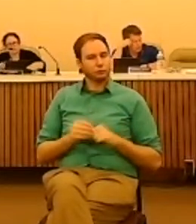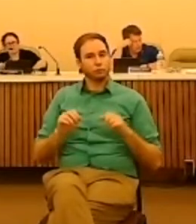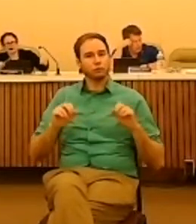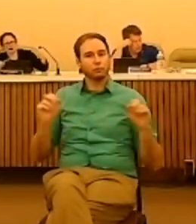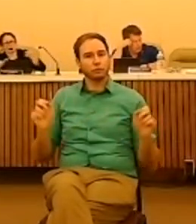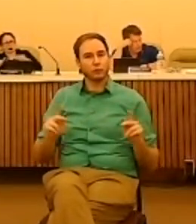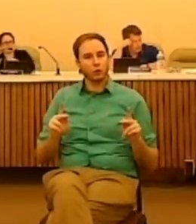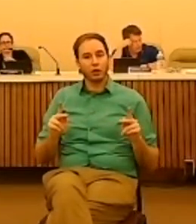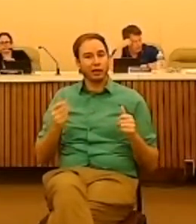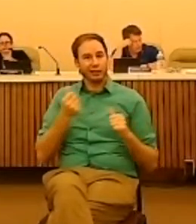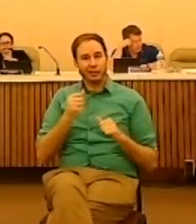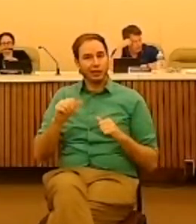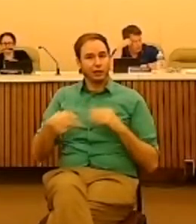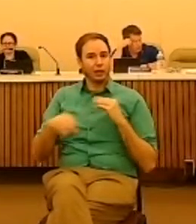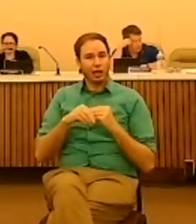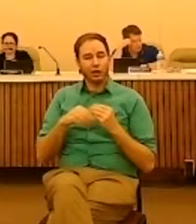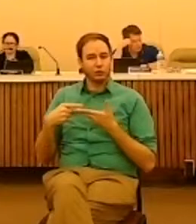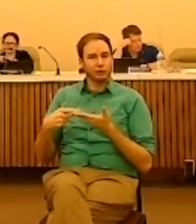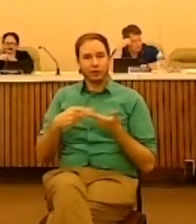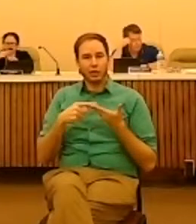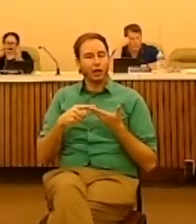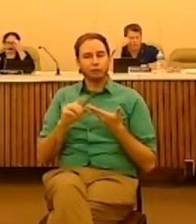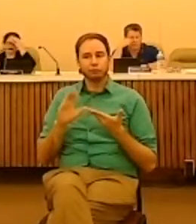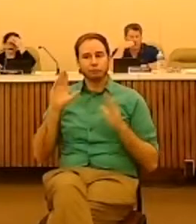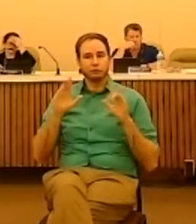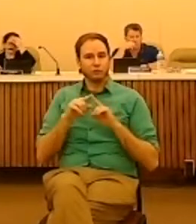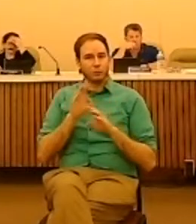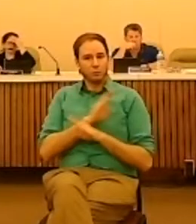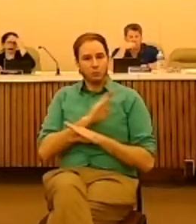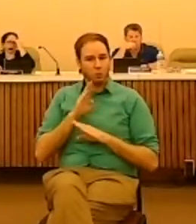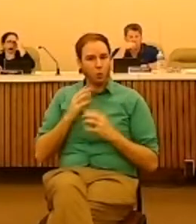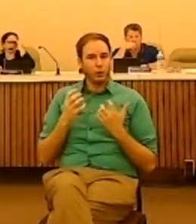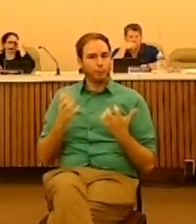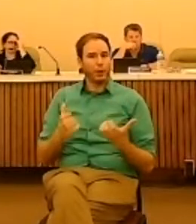Okay, any additional discussion items from the board or the public?